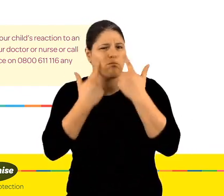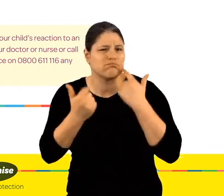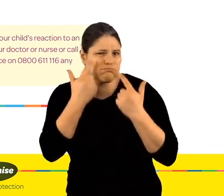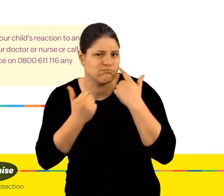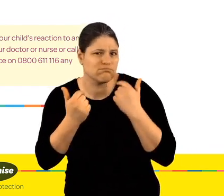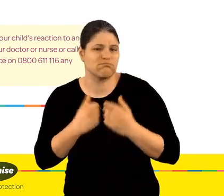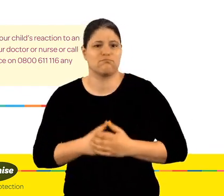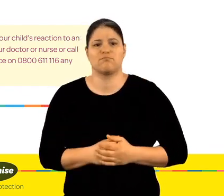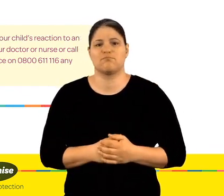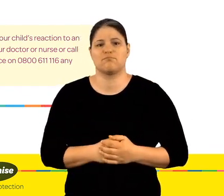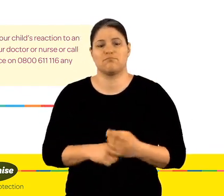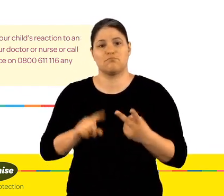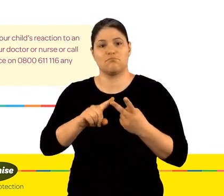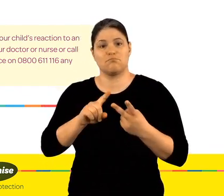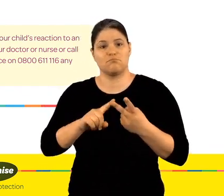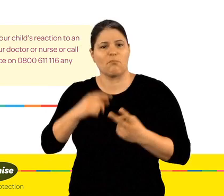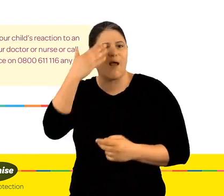a mild fever,